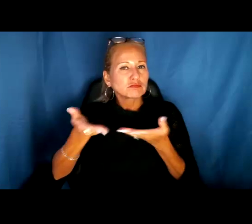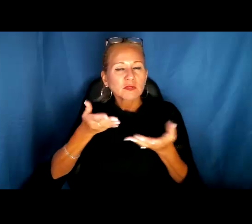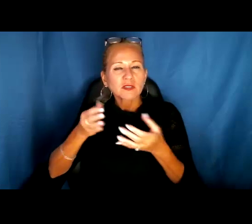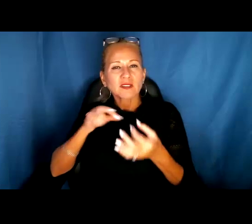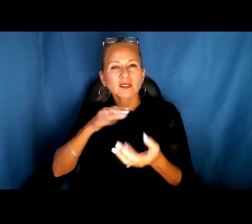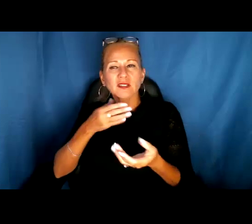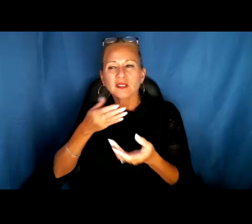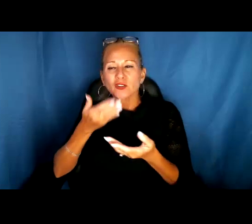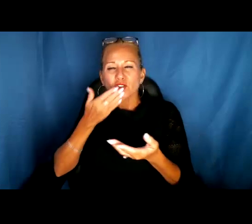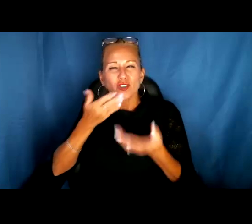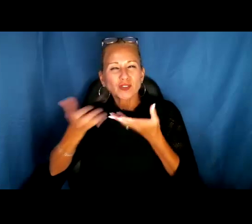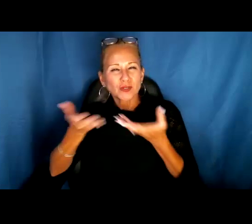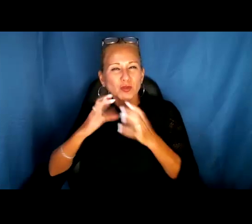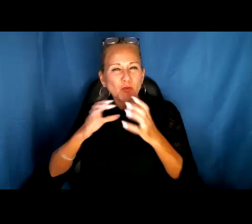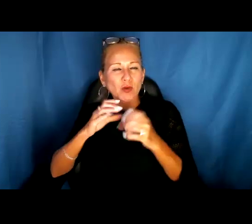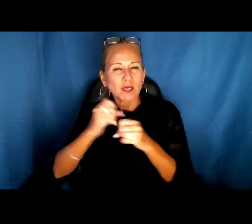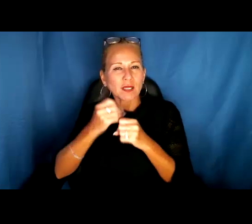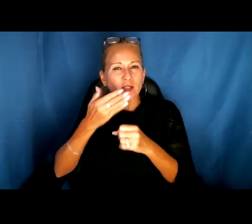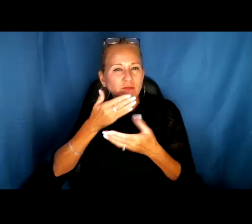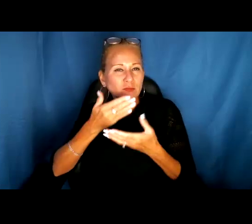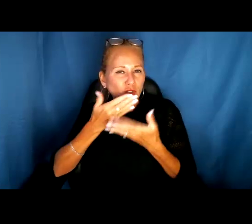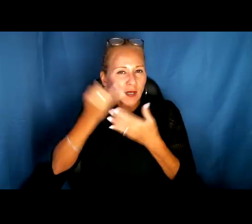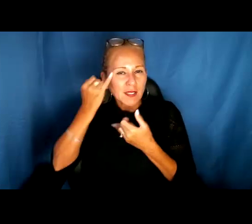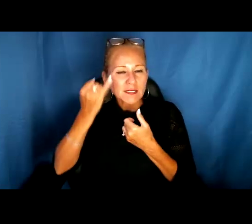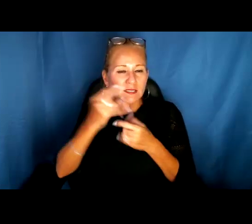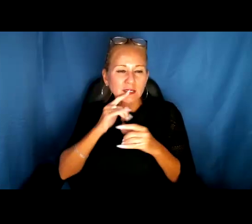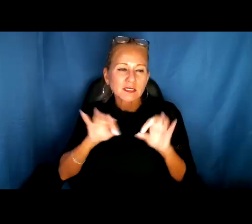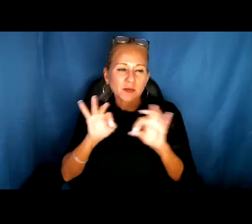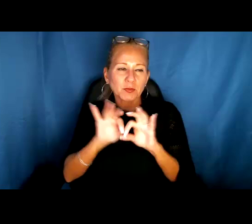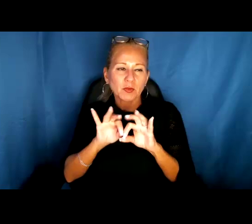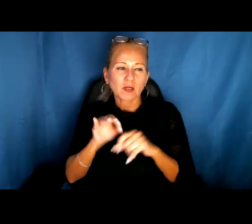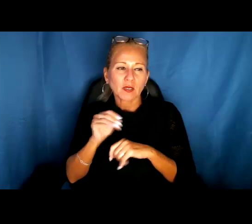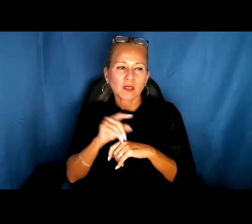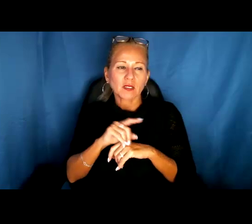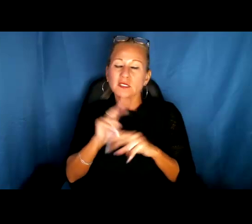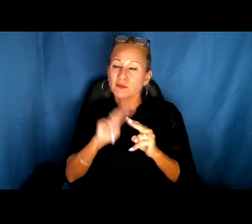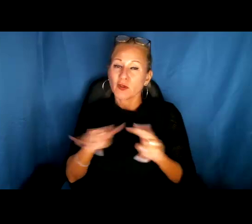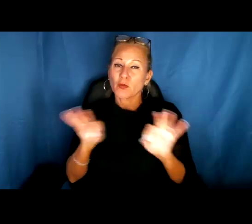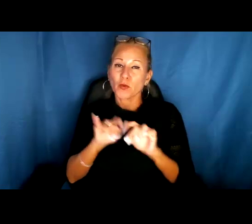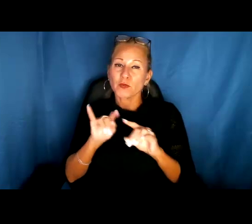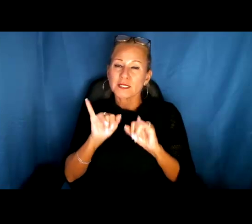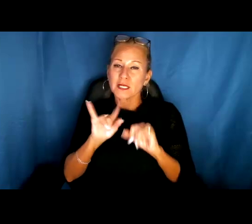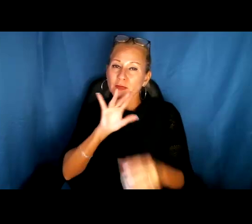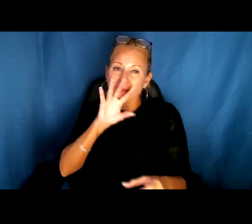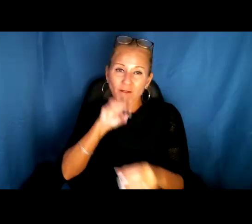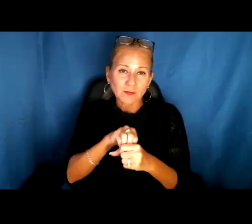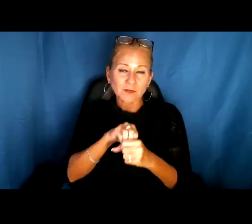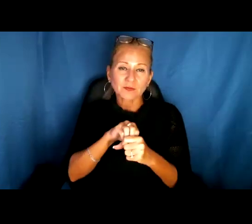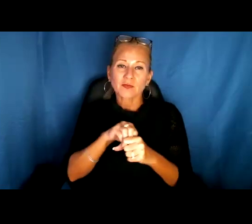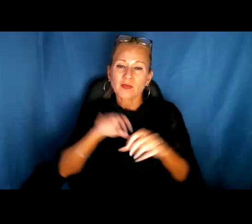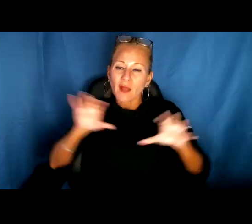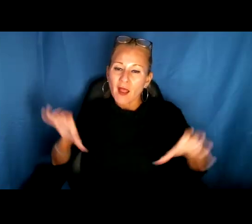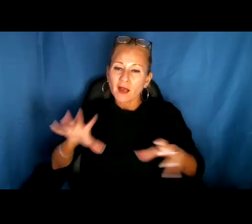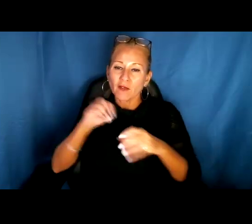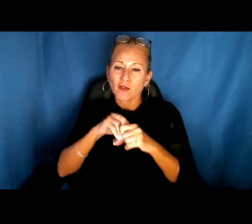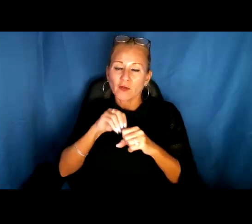is just so important. And like I said, it's very, very important to stay engaged and actively involved with